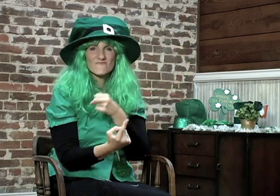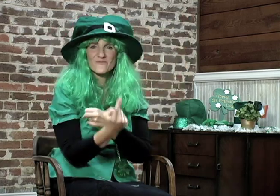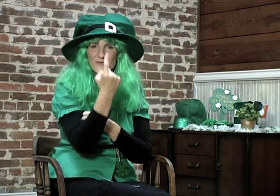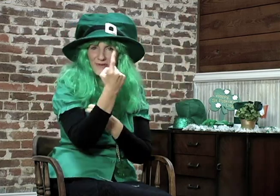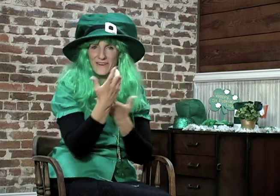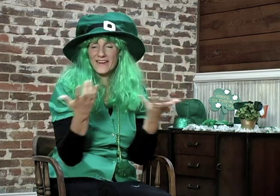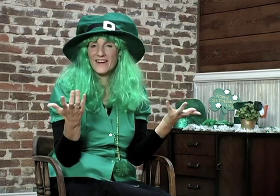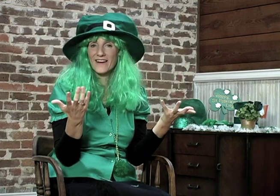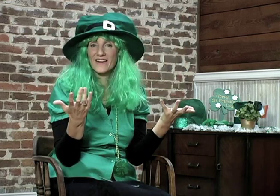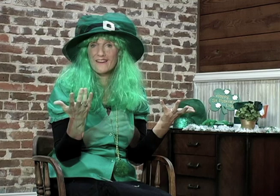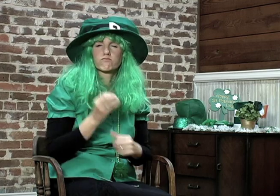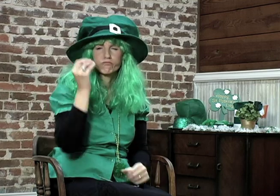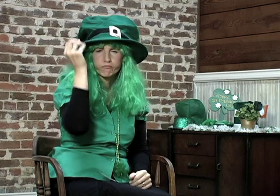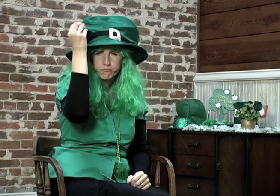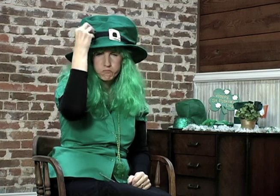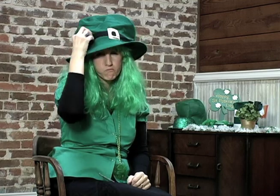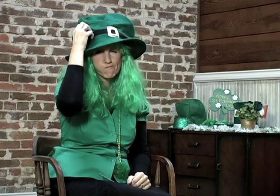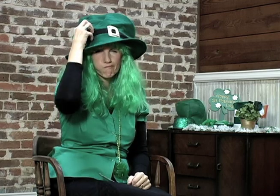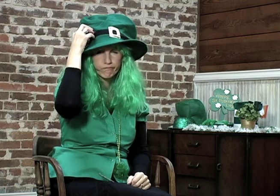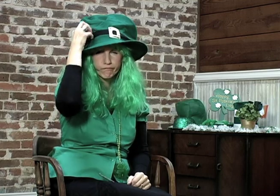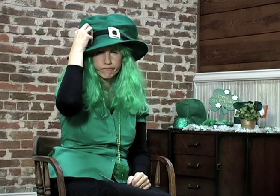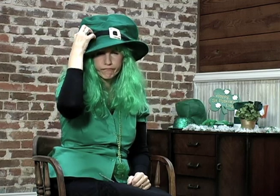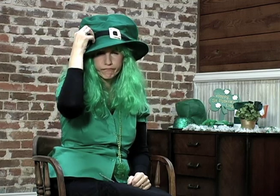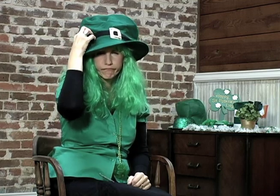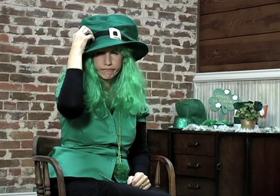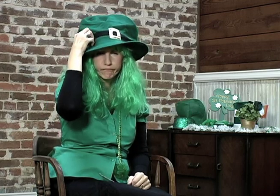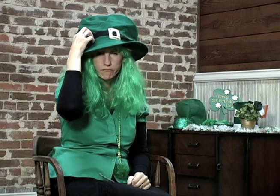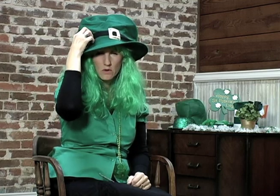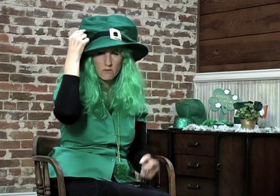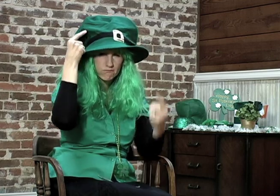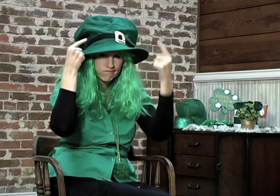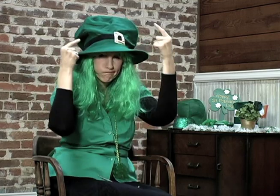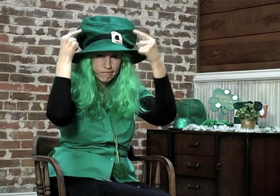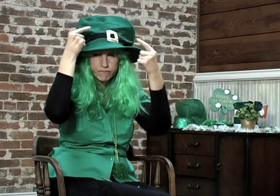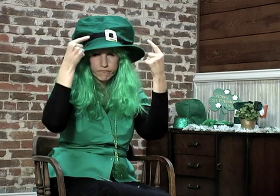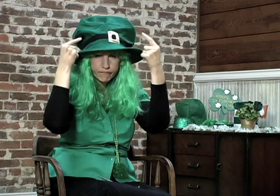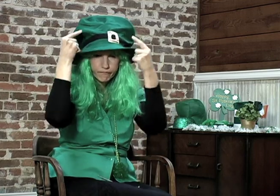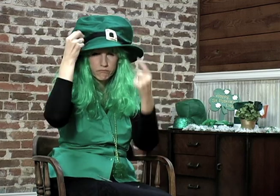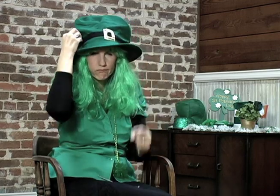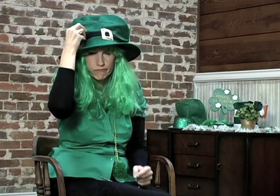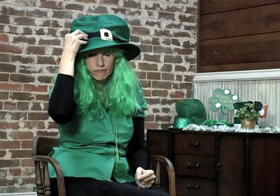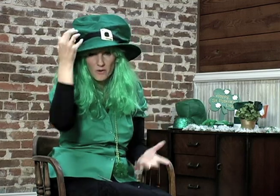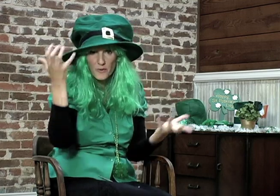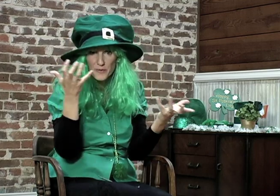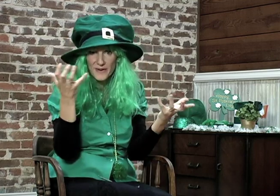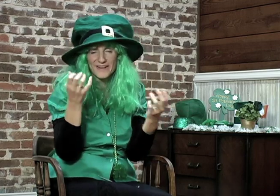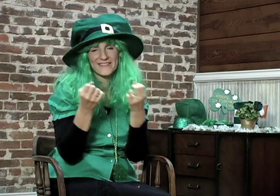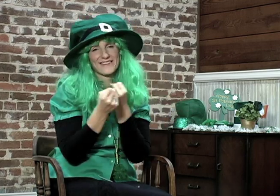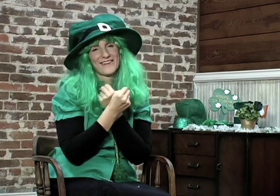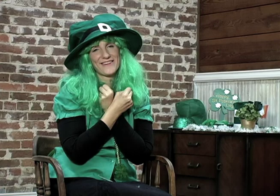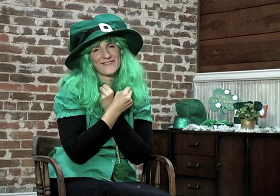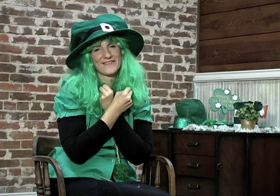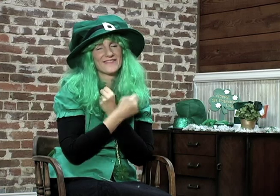there is God. There are three parts of God. Think about that. Think about His